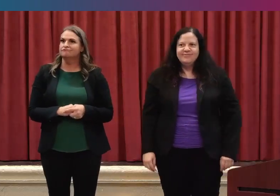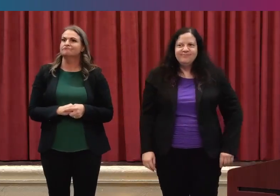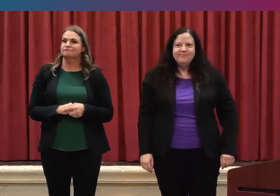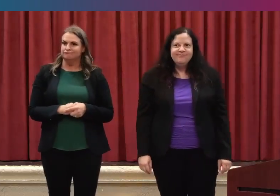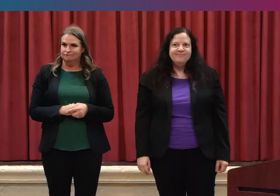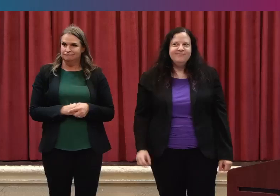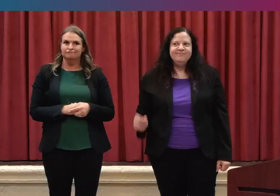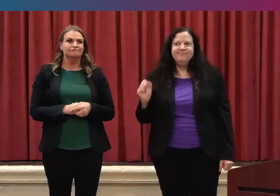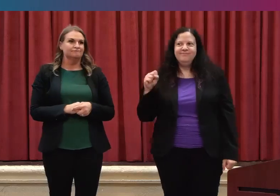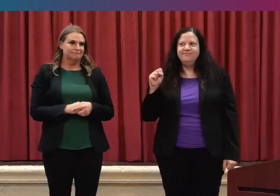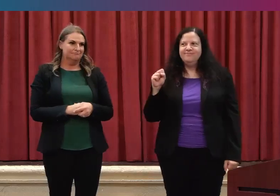Great.